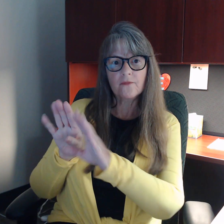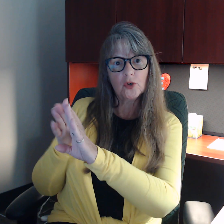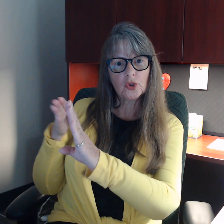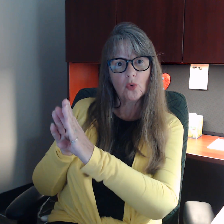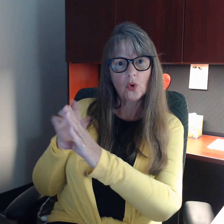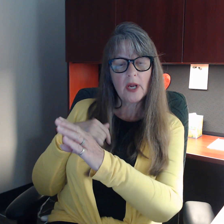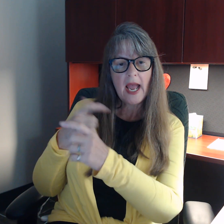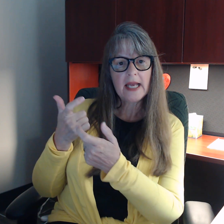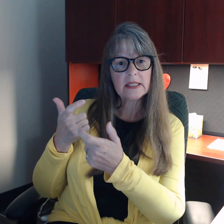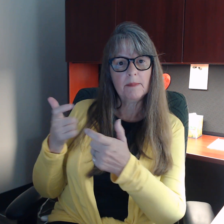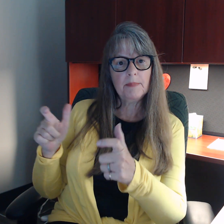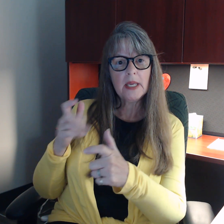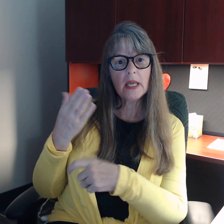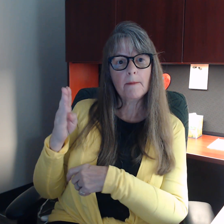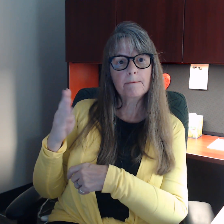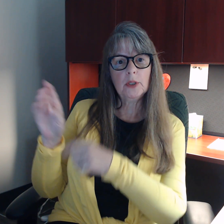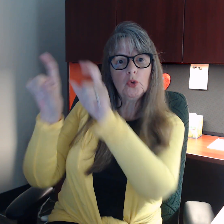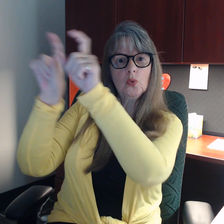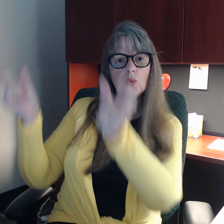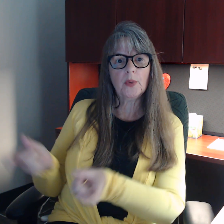first door has a big blue wreath.